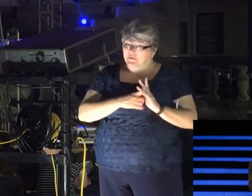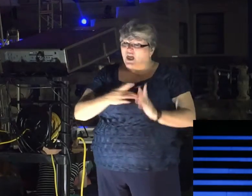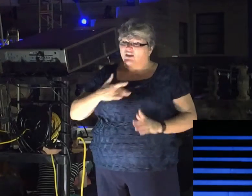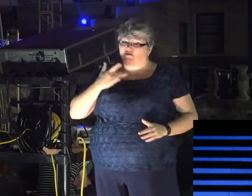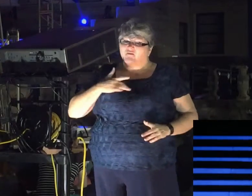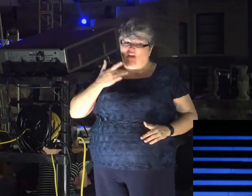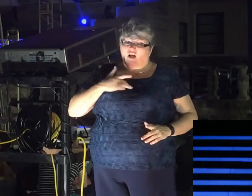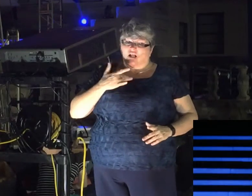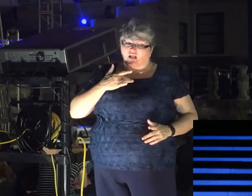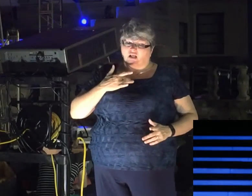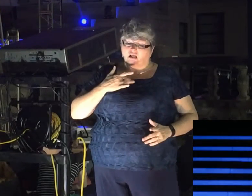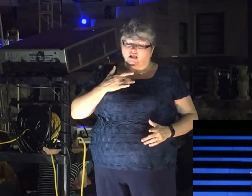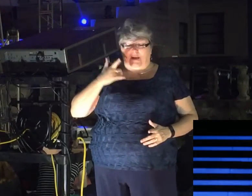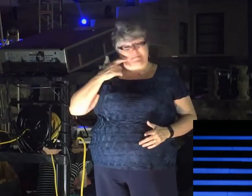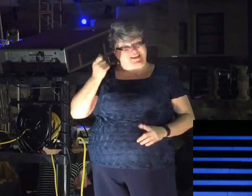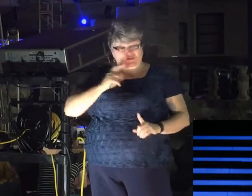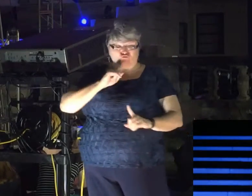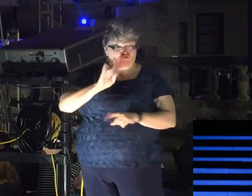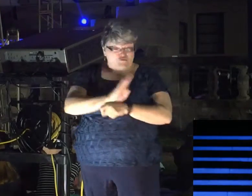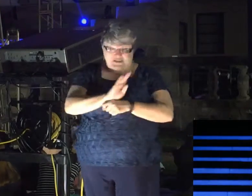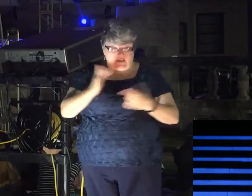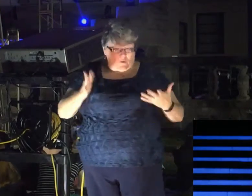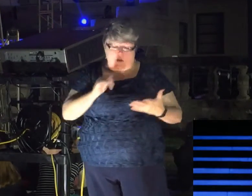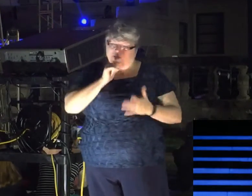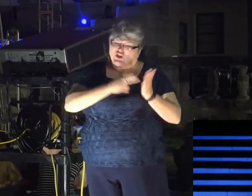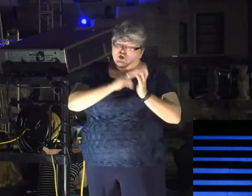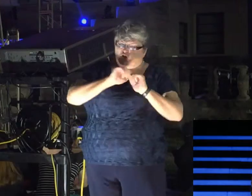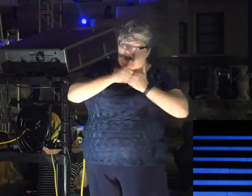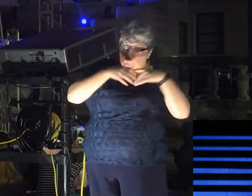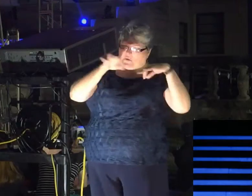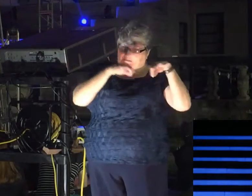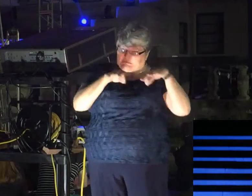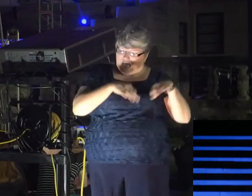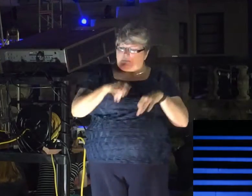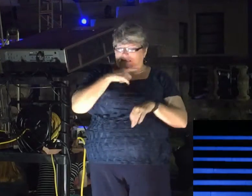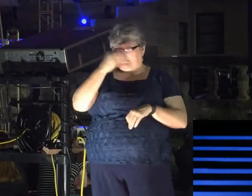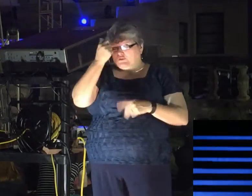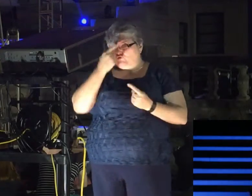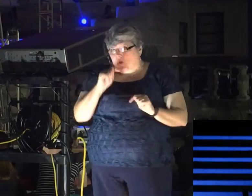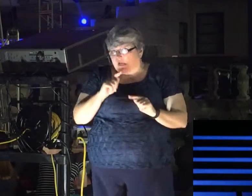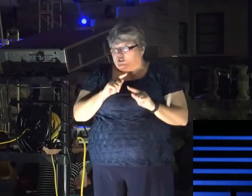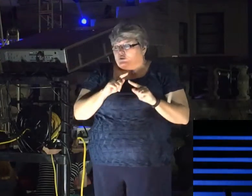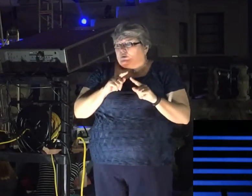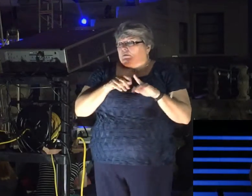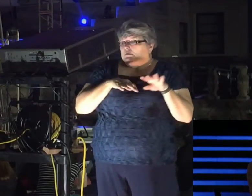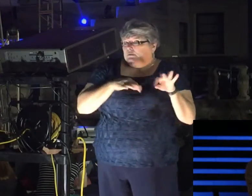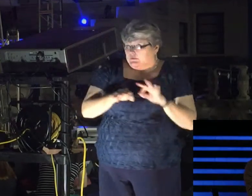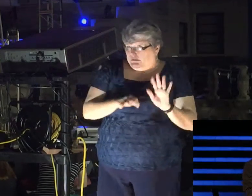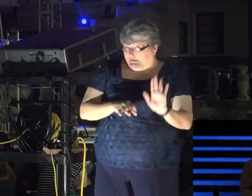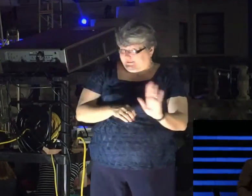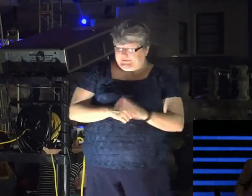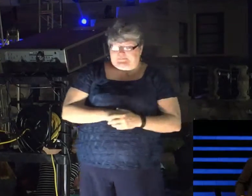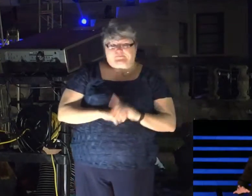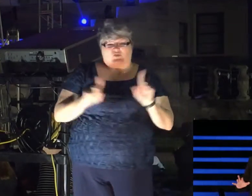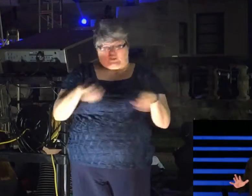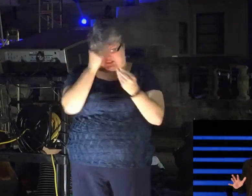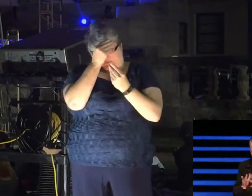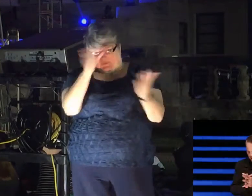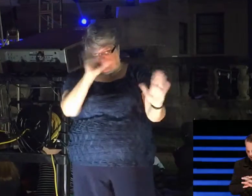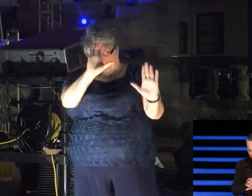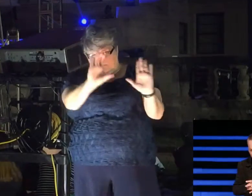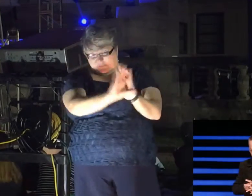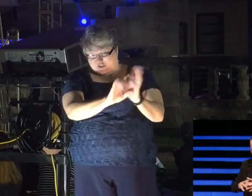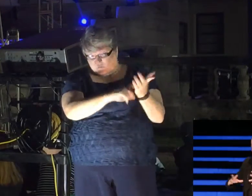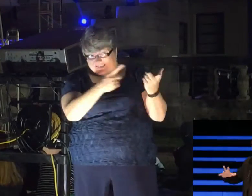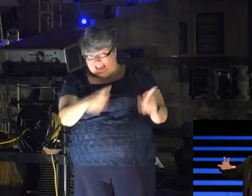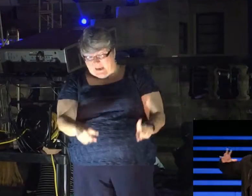And women are beginning to feel that. Because here's the reality, and I wasn't quite sure how to explain all this, but let me try to step into this